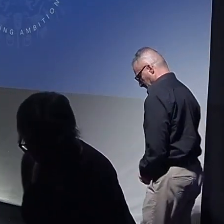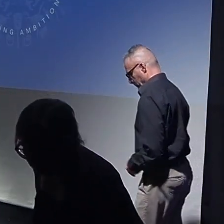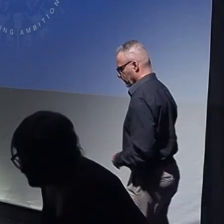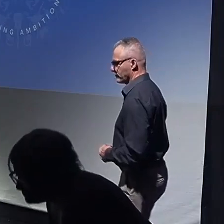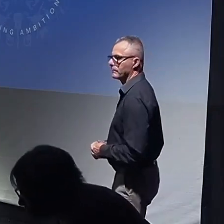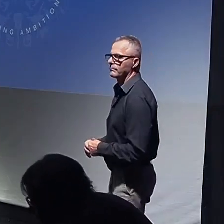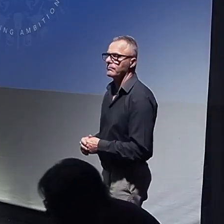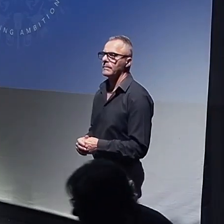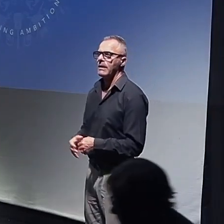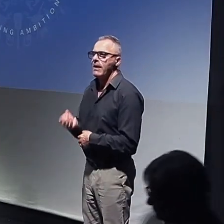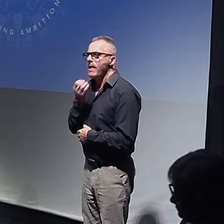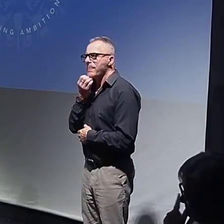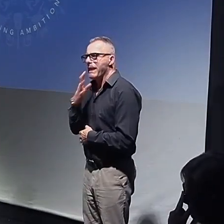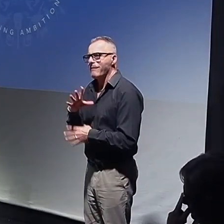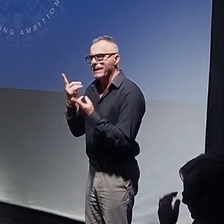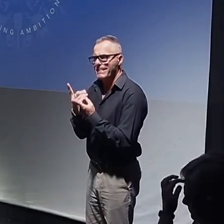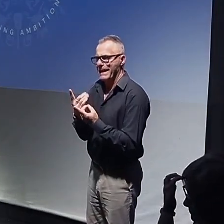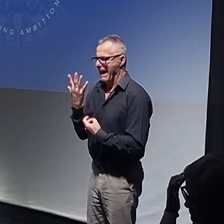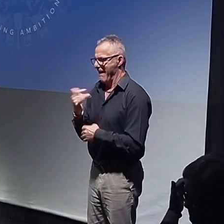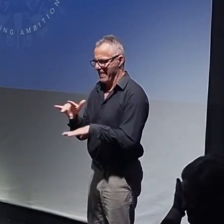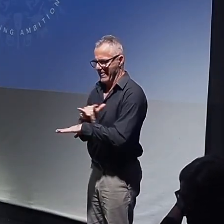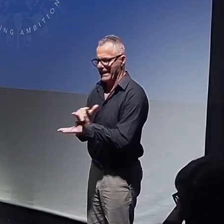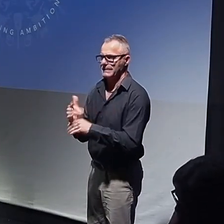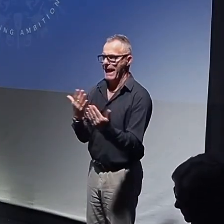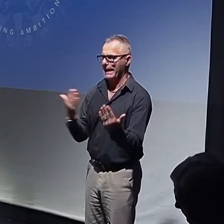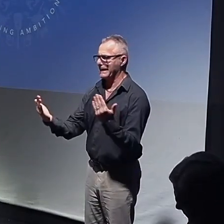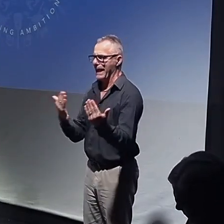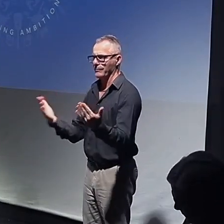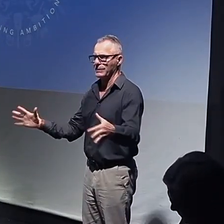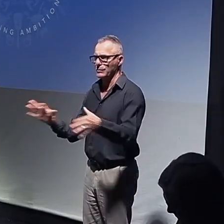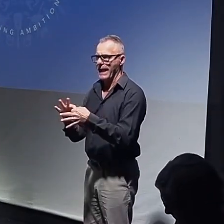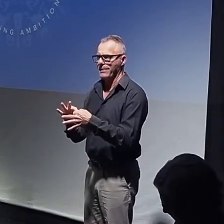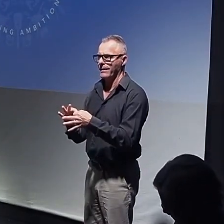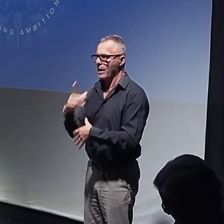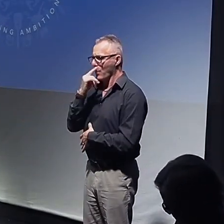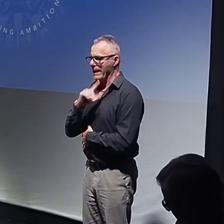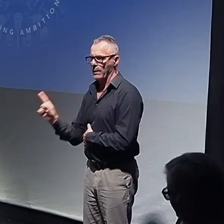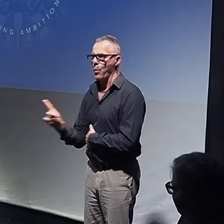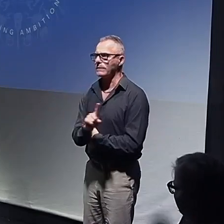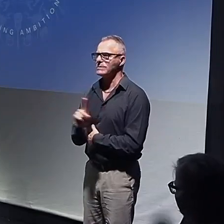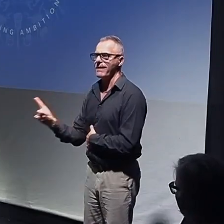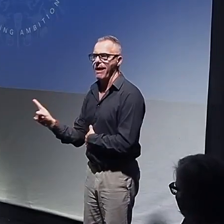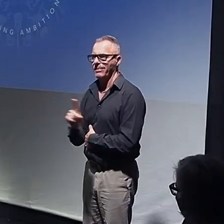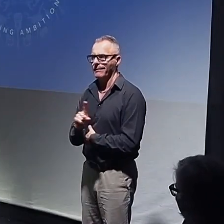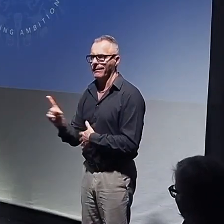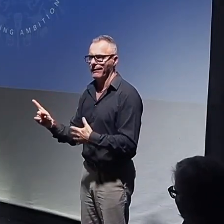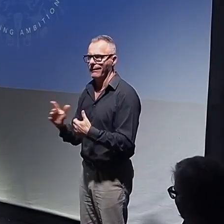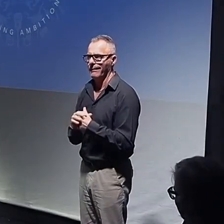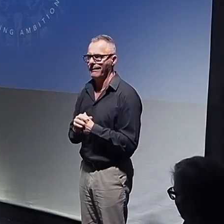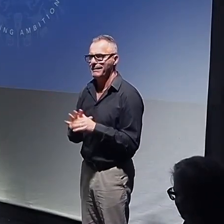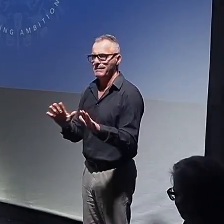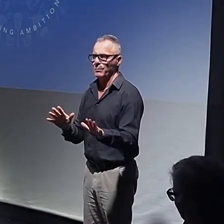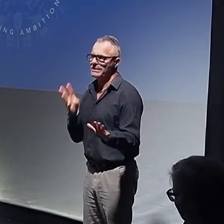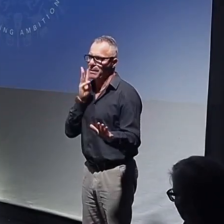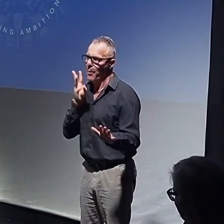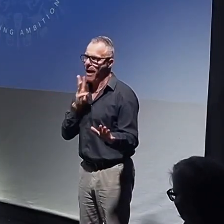thing about having the theatre and the gallery together, we are able to kind of go from one to the other for a little glass of wine